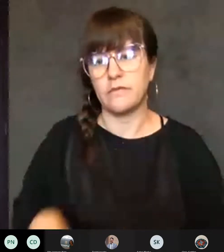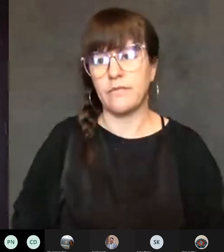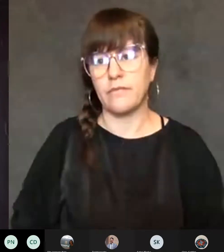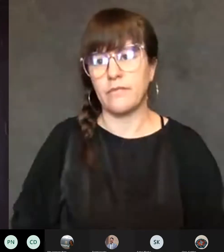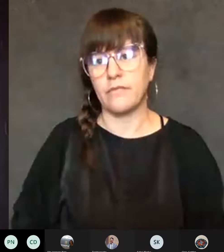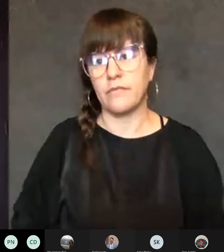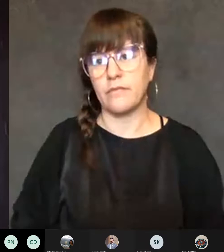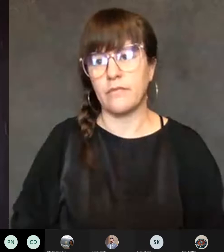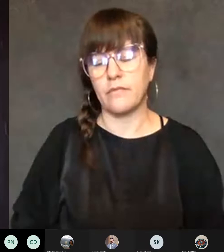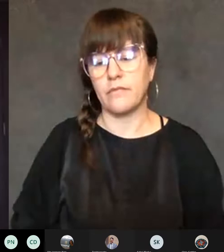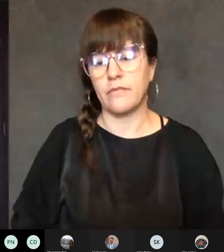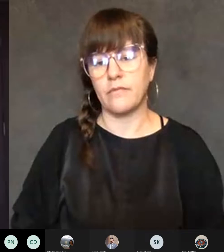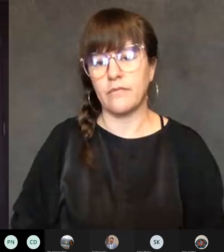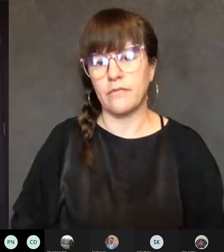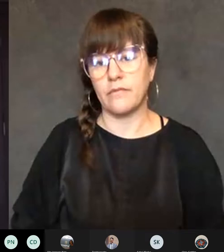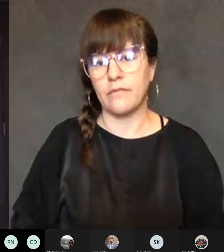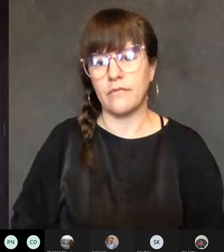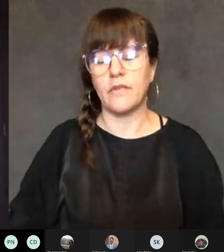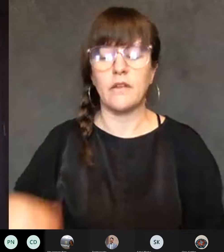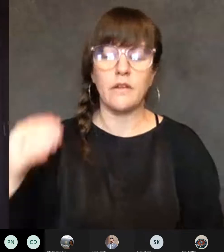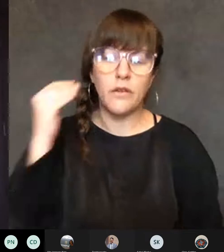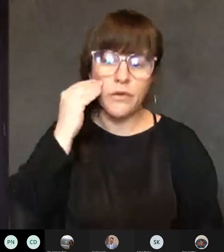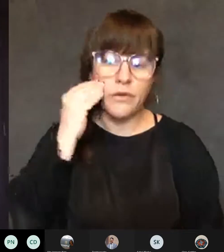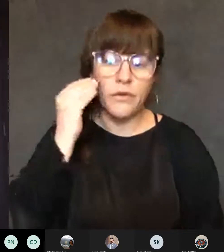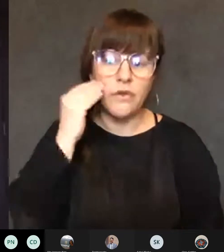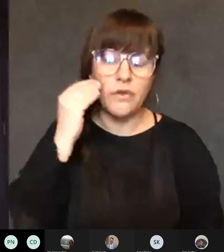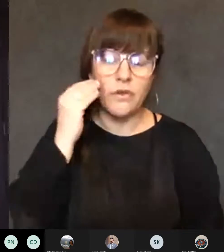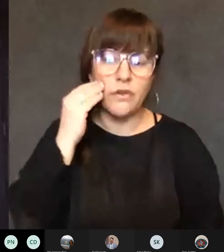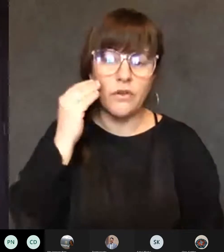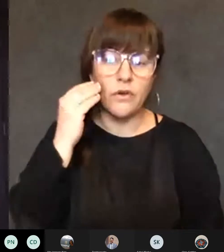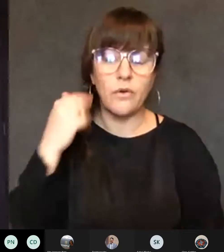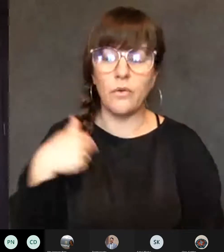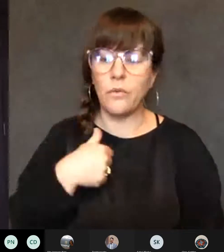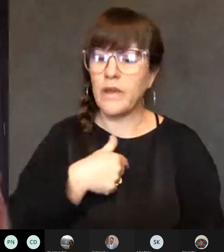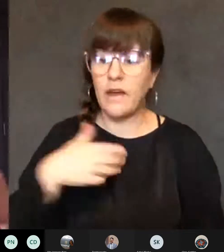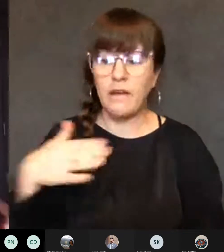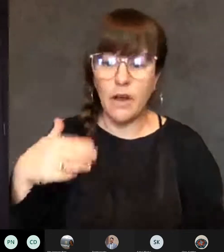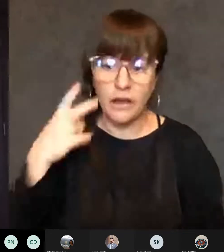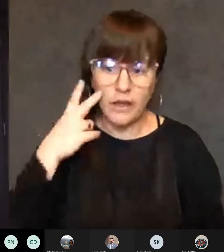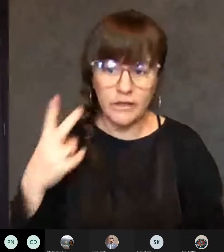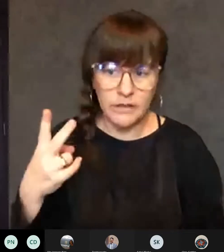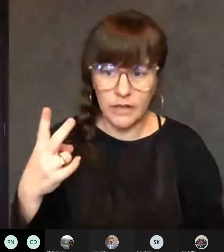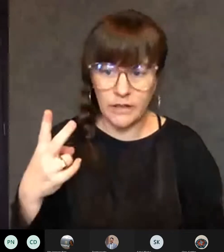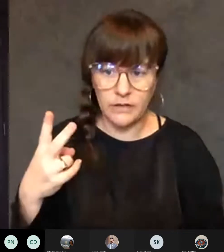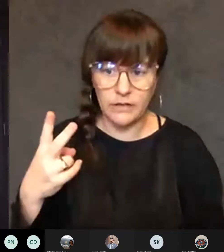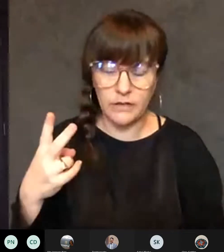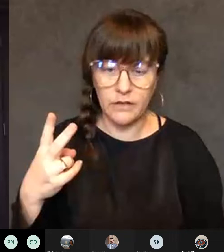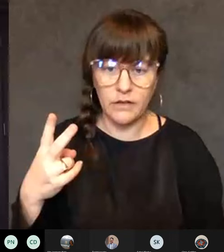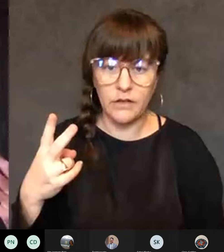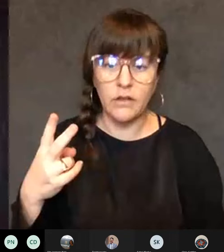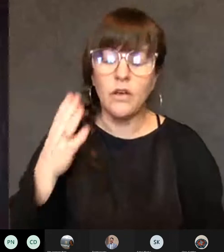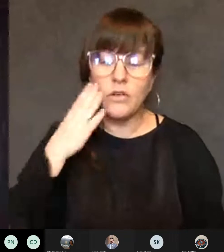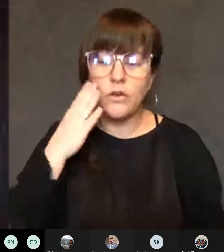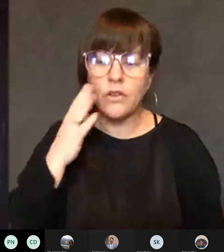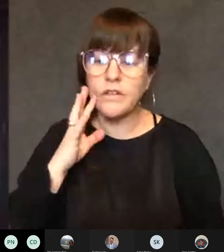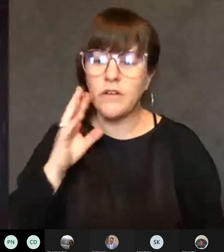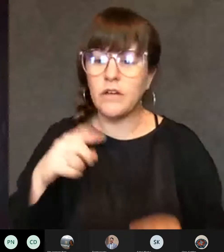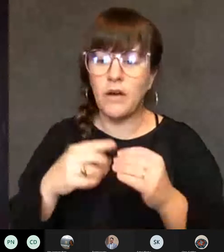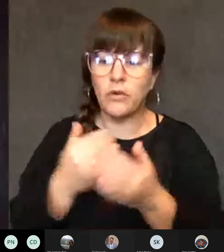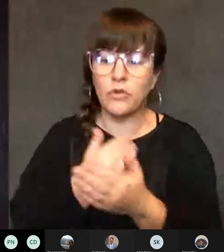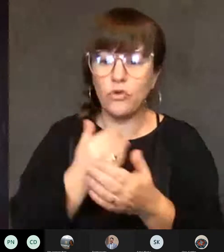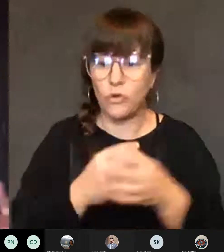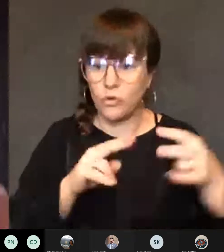places. I think what so far we have not seen is that, they talk about the new strains of the virus that are supposed to